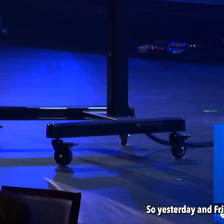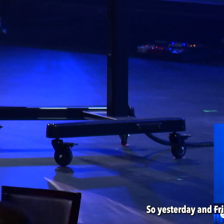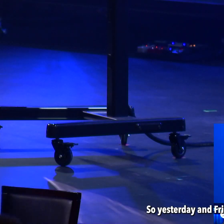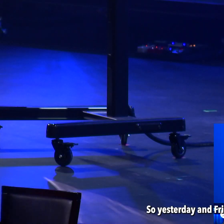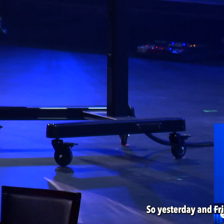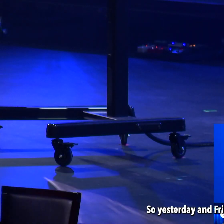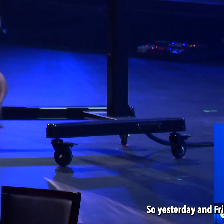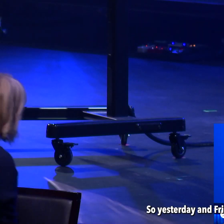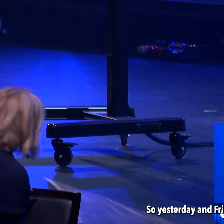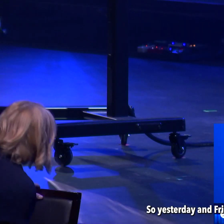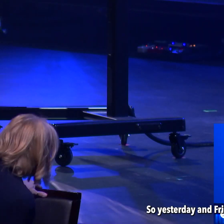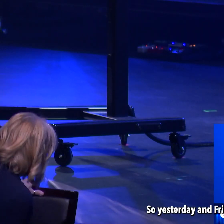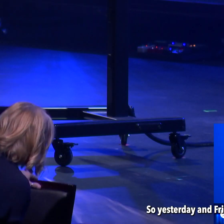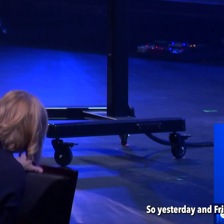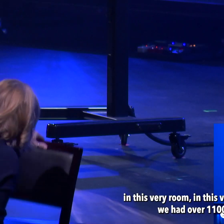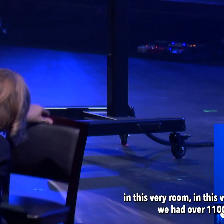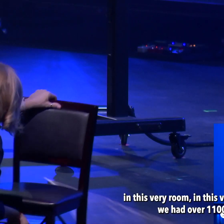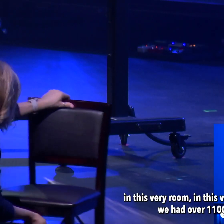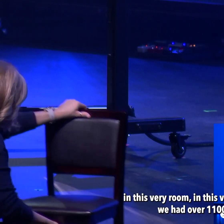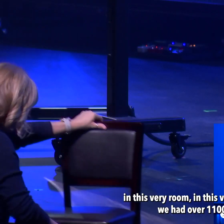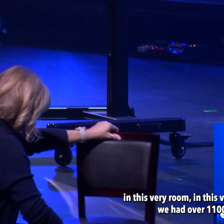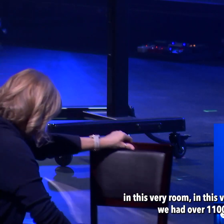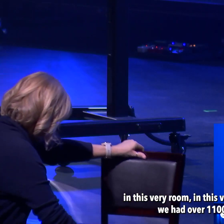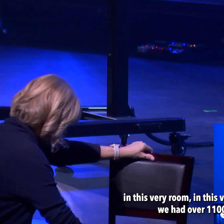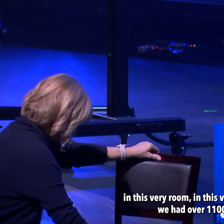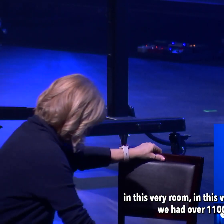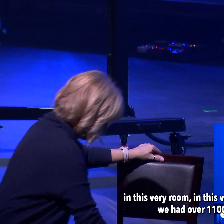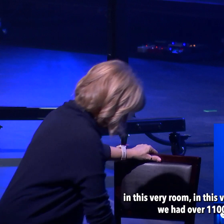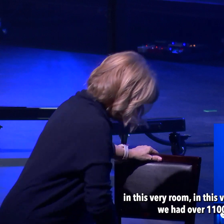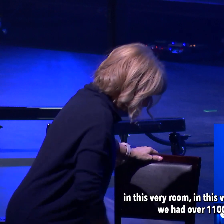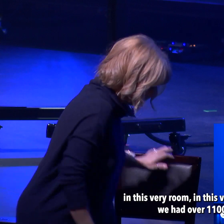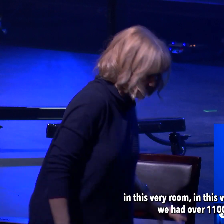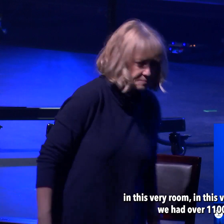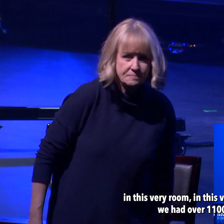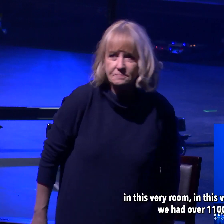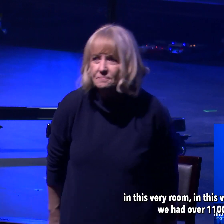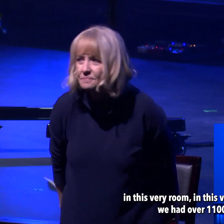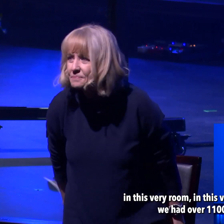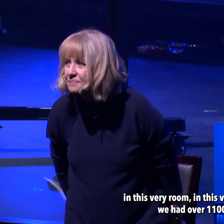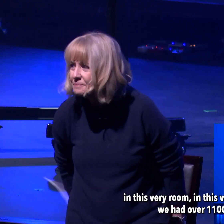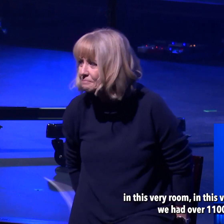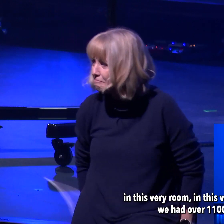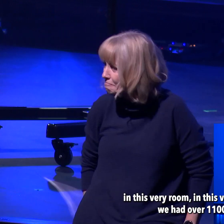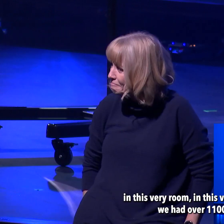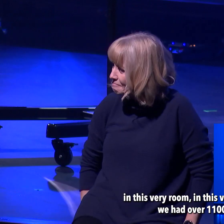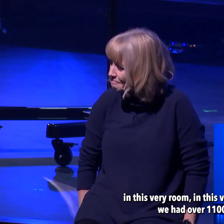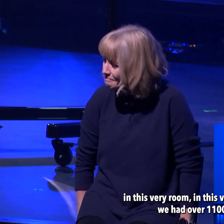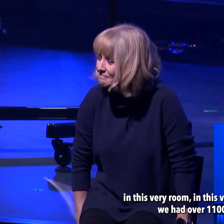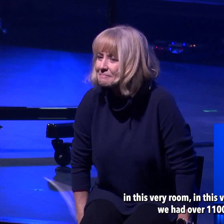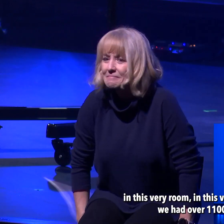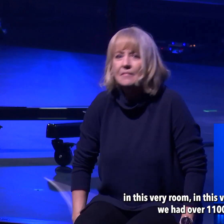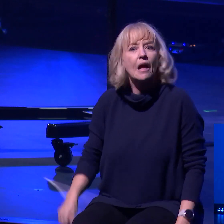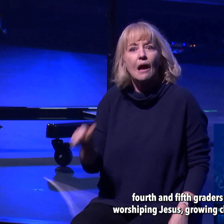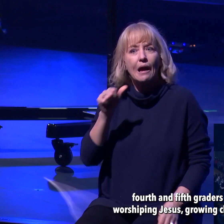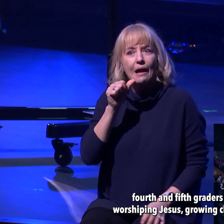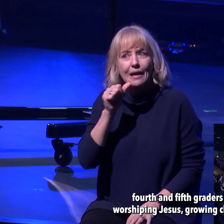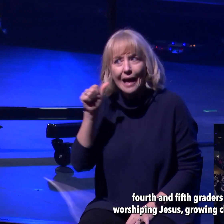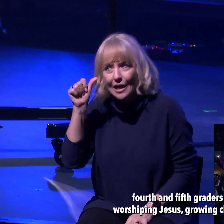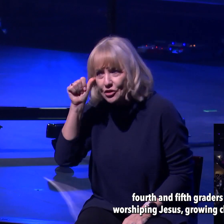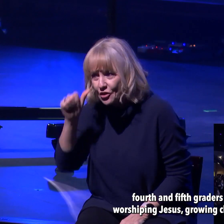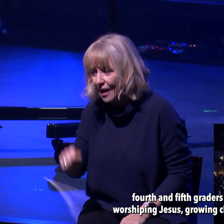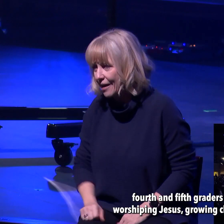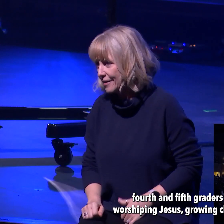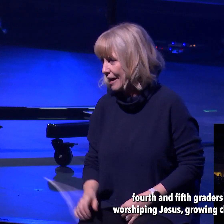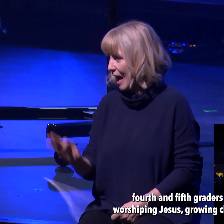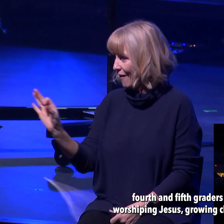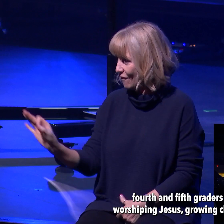So yesterday and Friday in this very room, we had over 1,100 fourth and